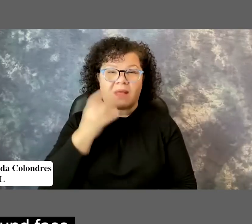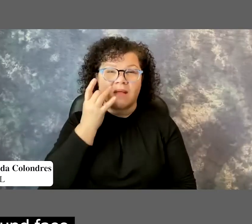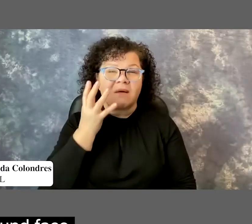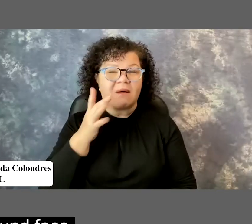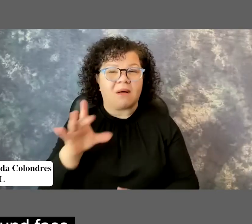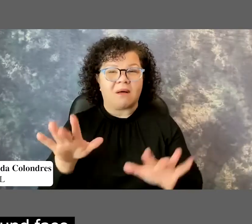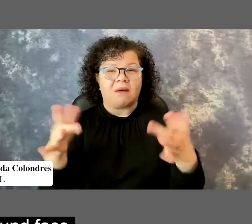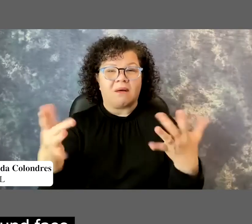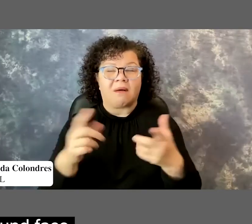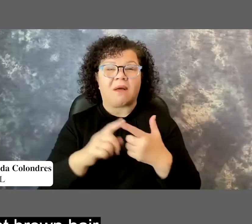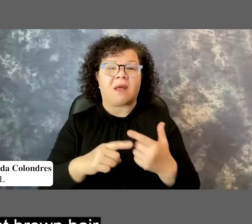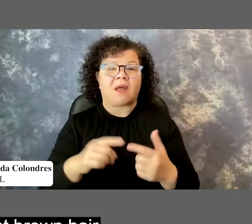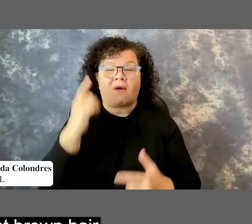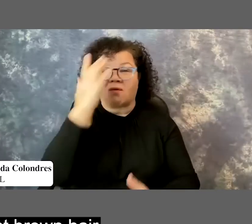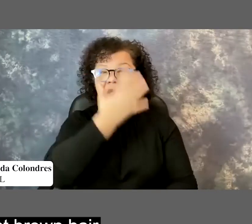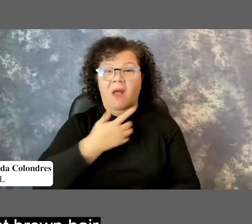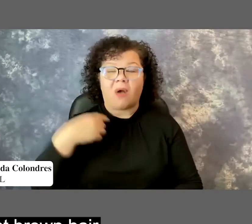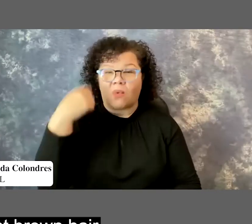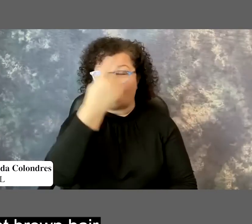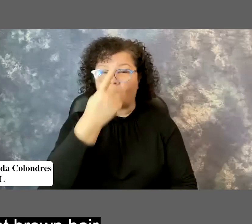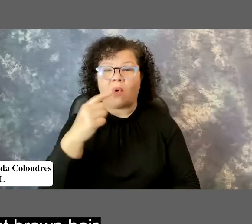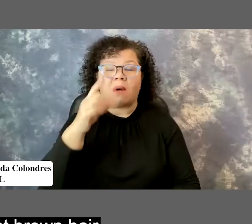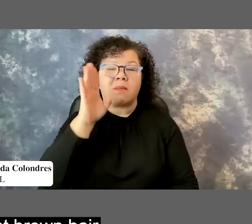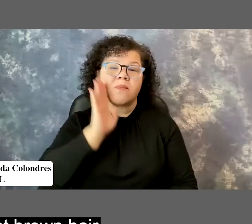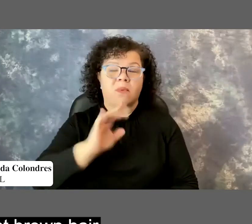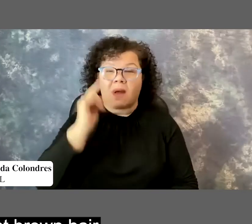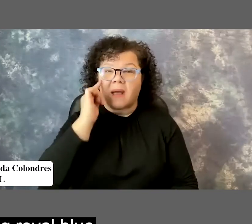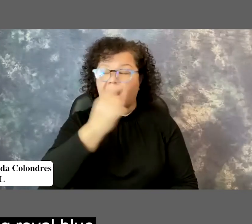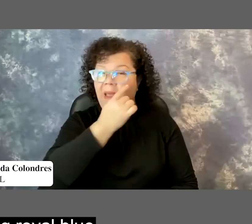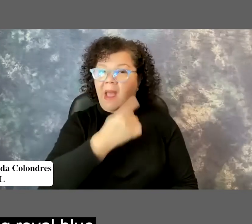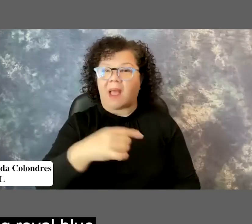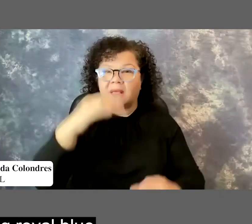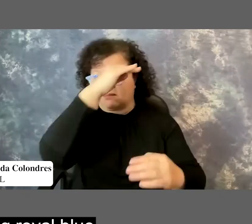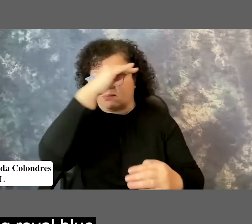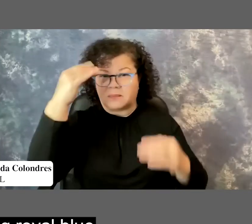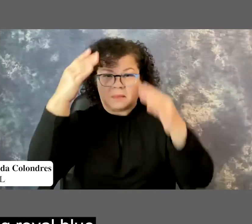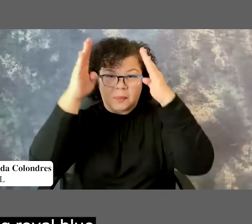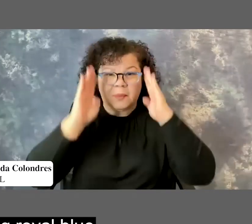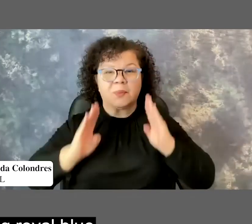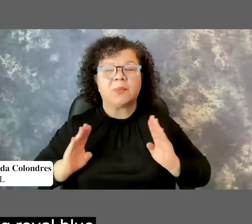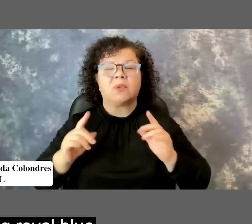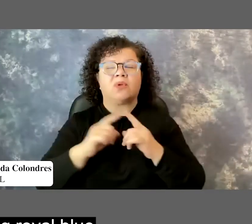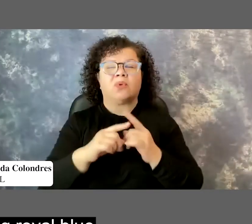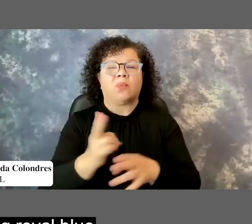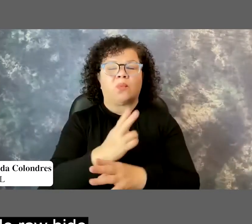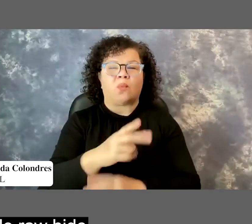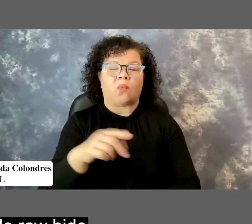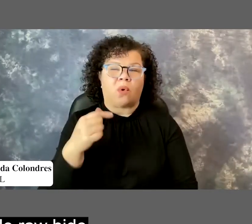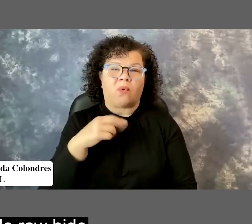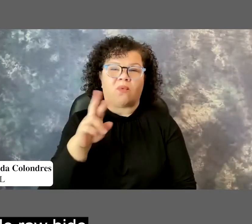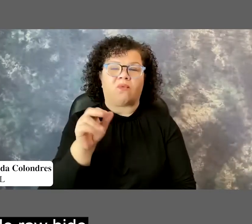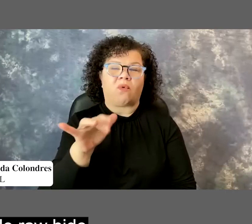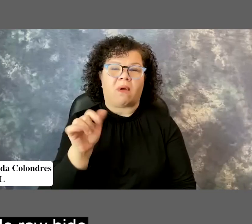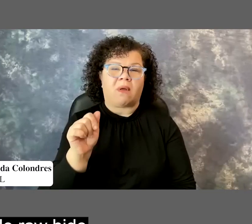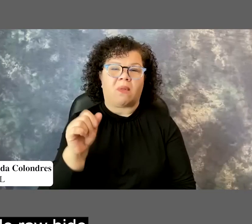face, brown eyes, straight brown hair with bangs, wearing royal blue and